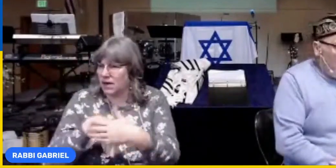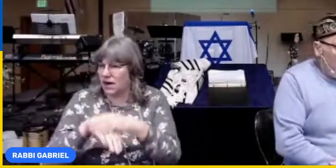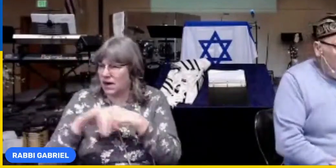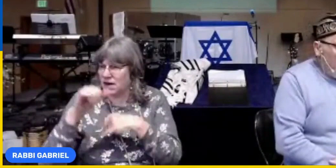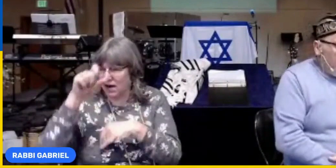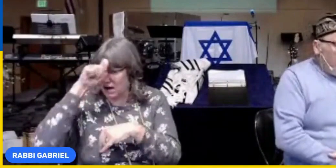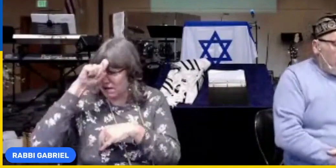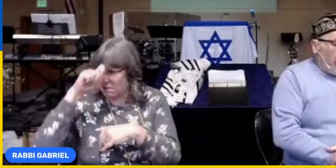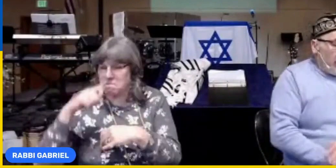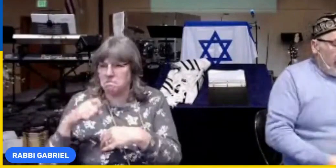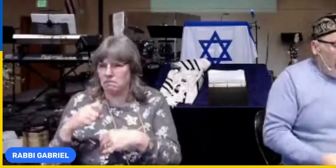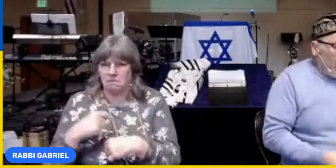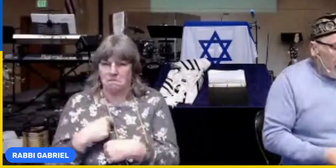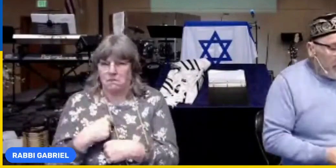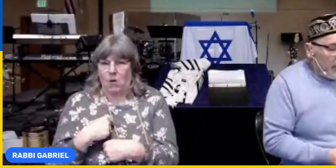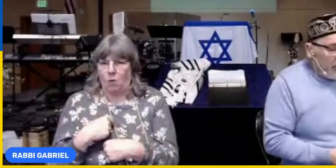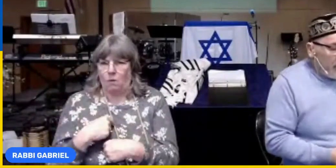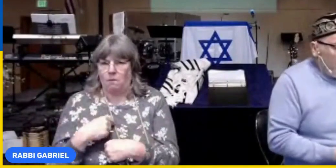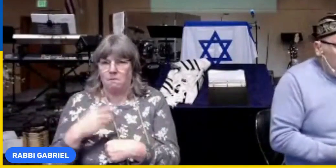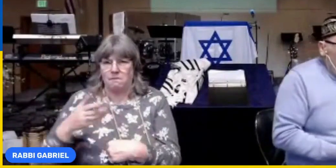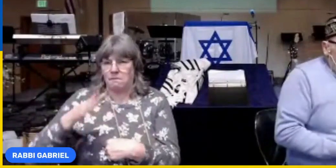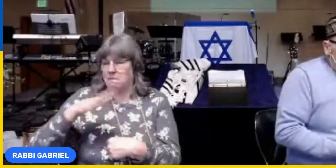know.